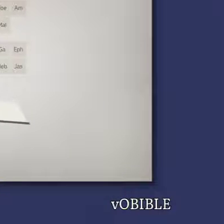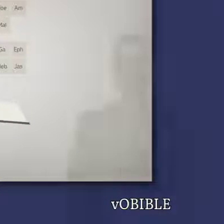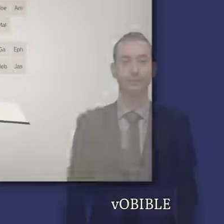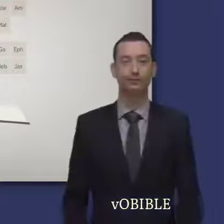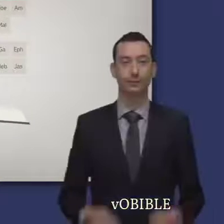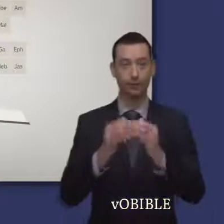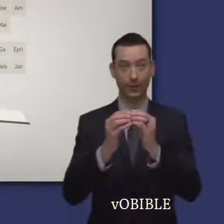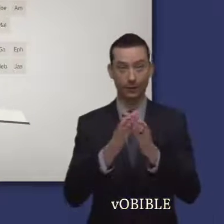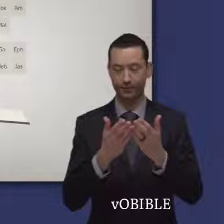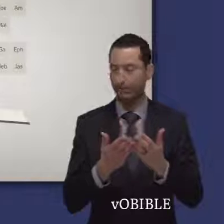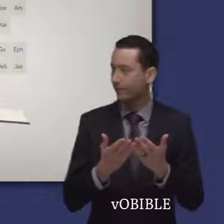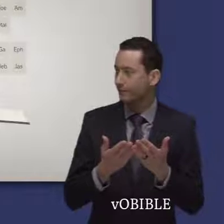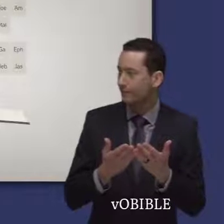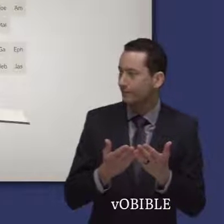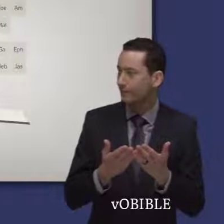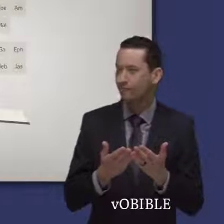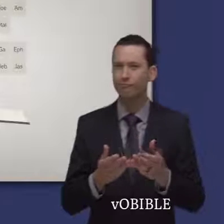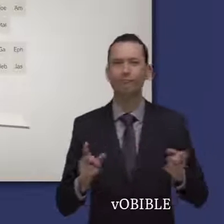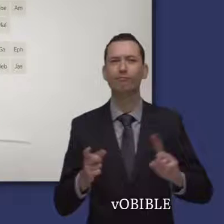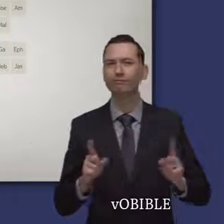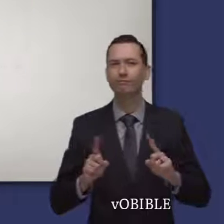An introduction to the book of Isaiah.